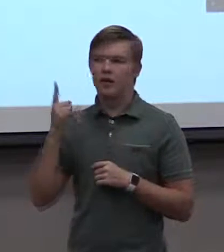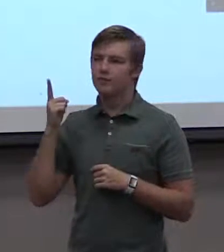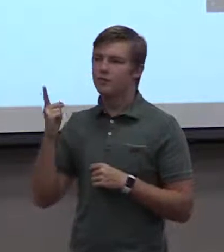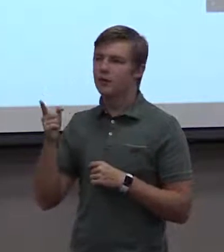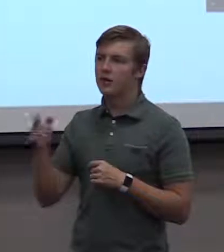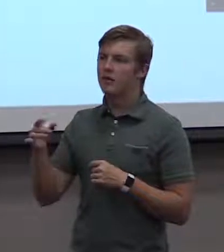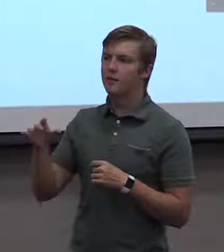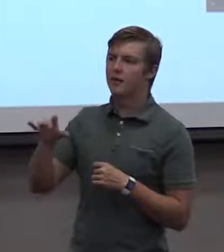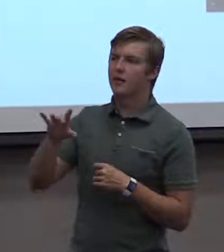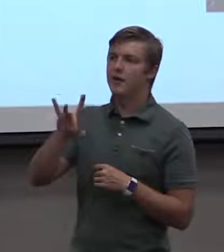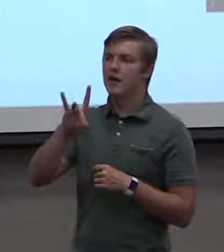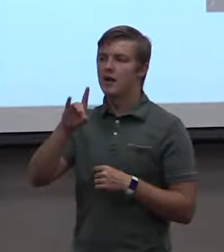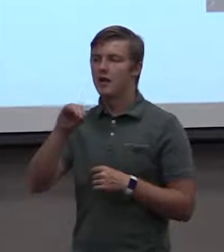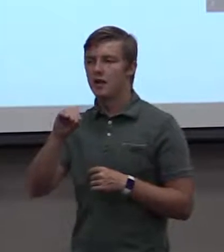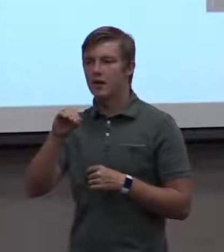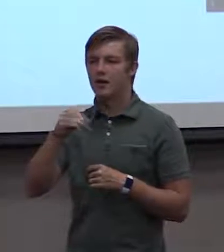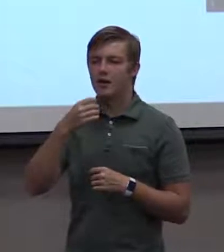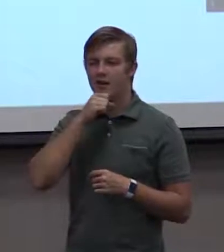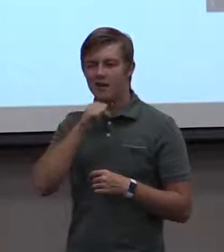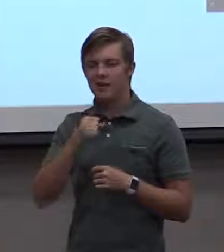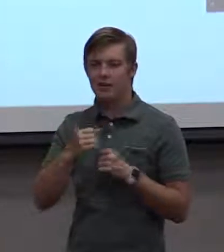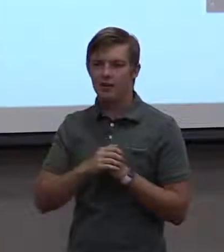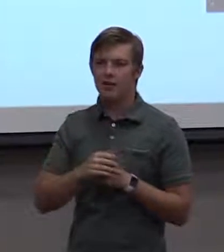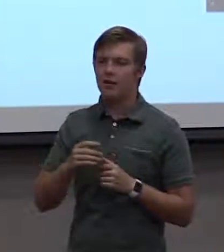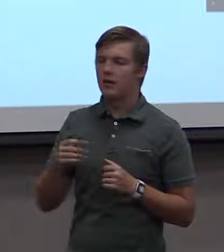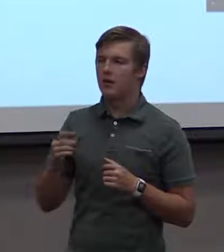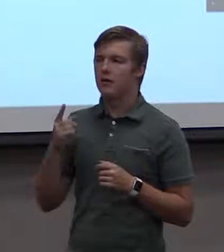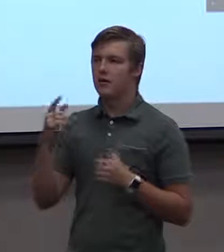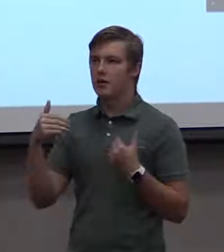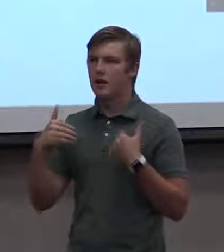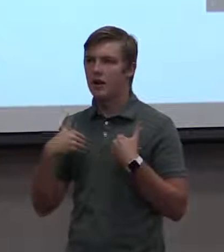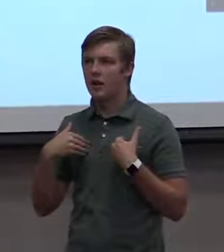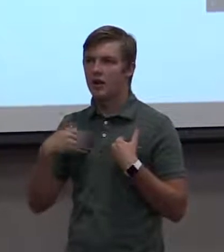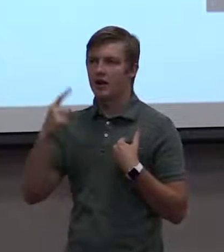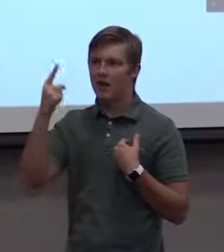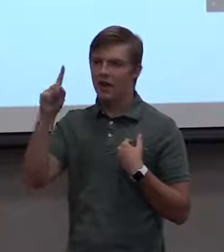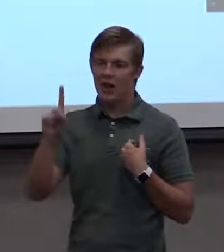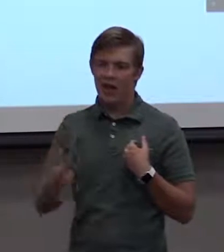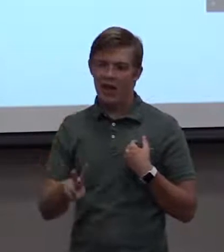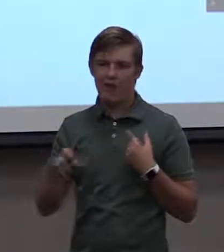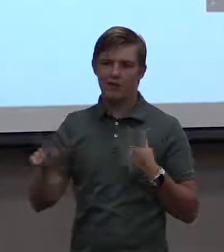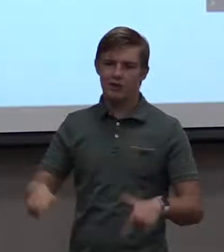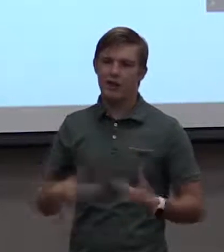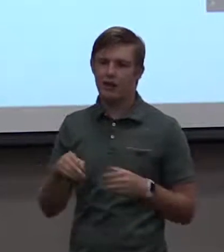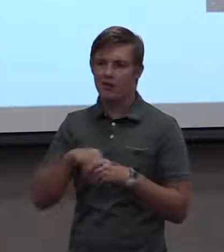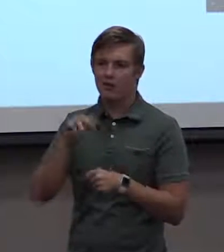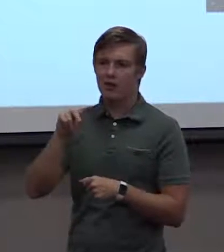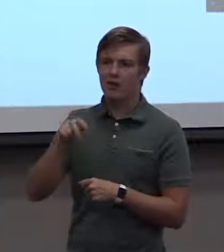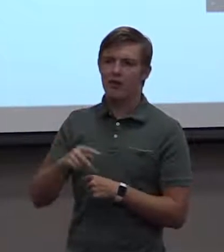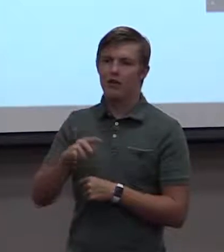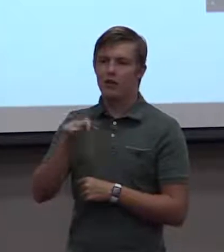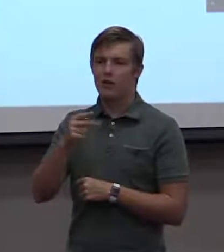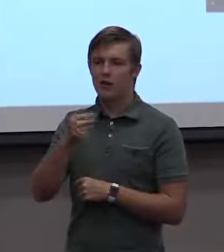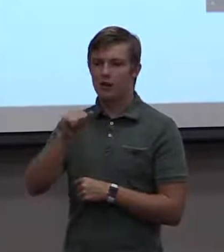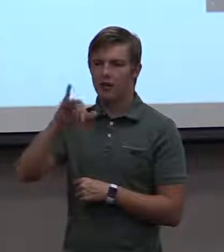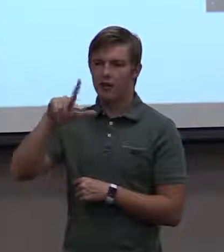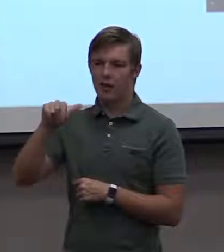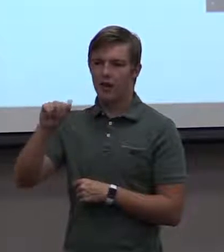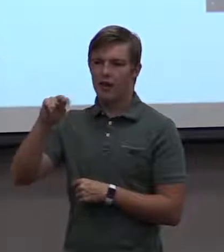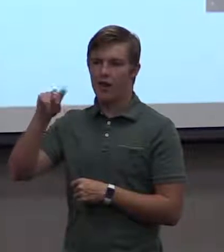a missionary in Thailand for over 40 years, and he spends half the year in Alaska now and half in Thailand. And I asked